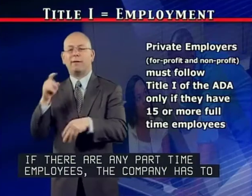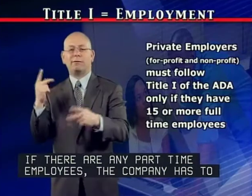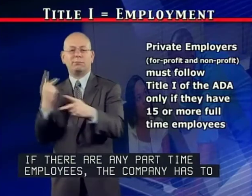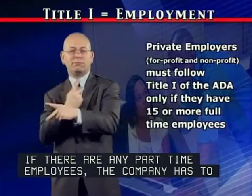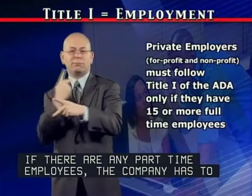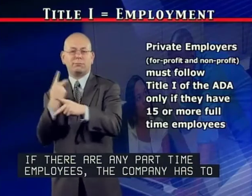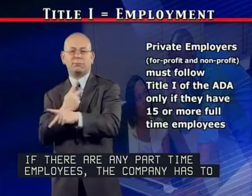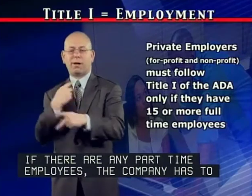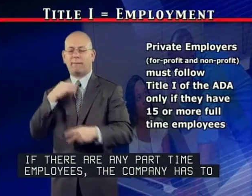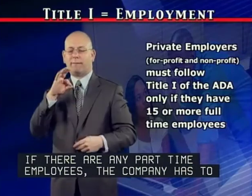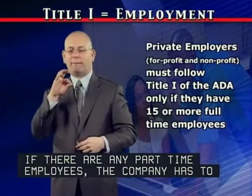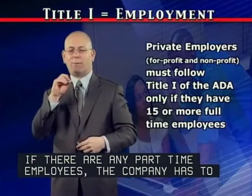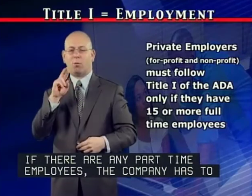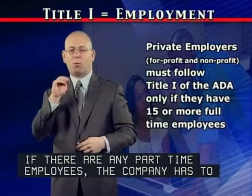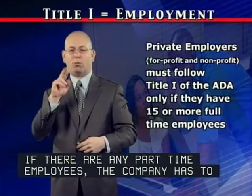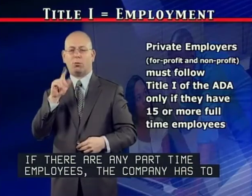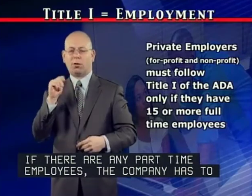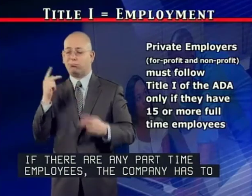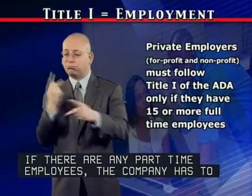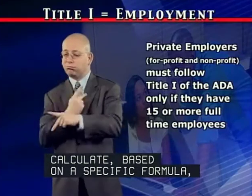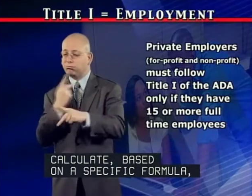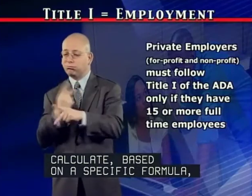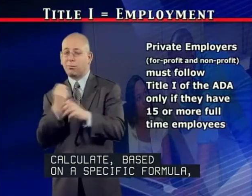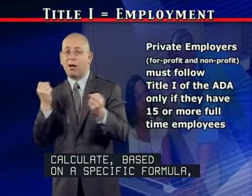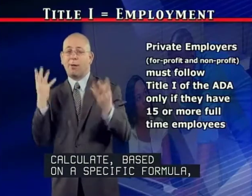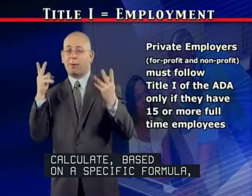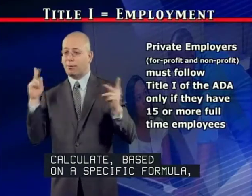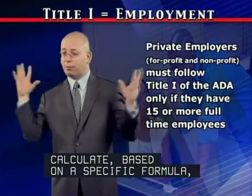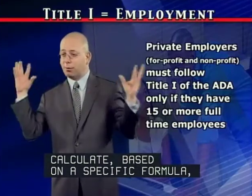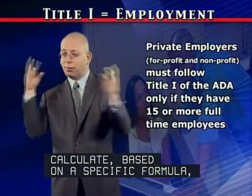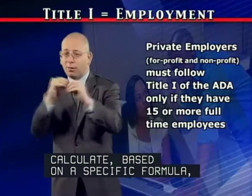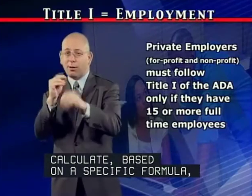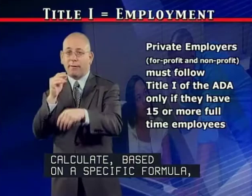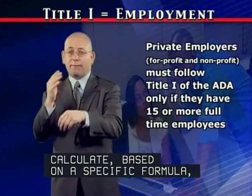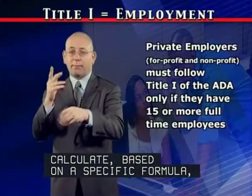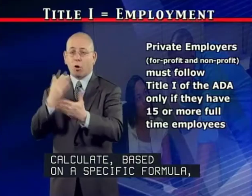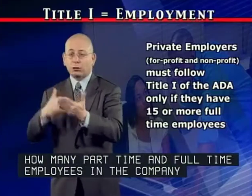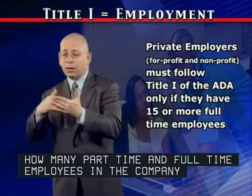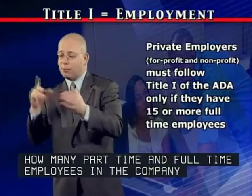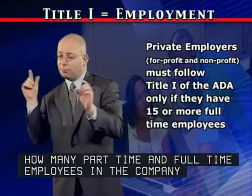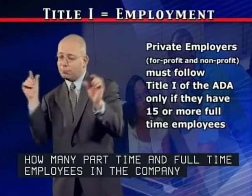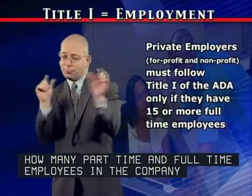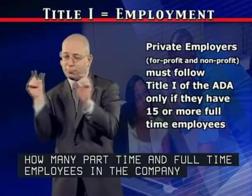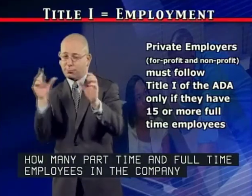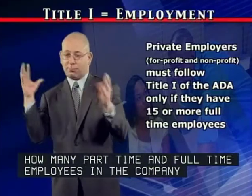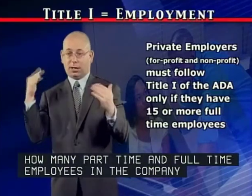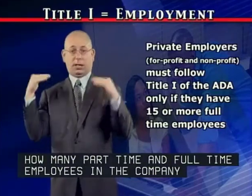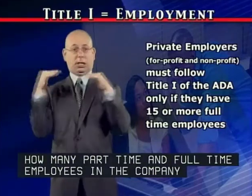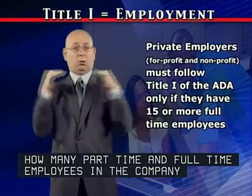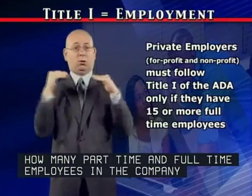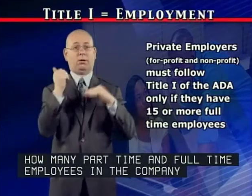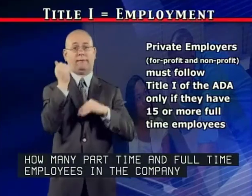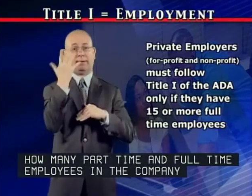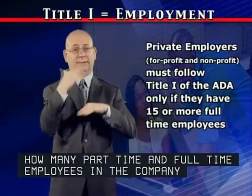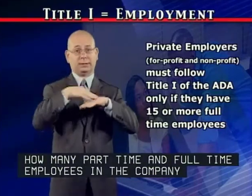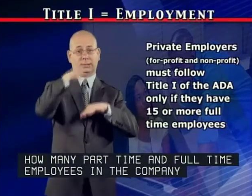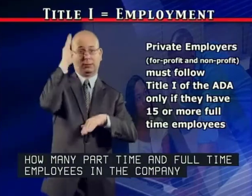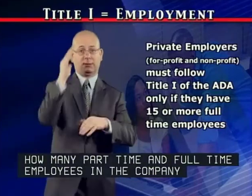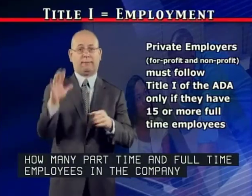any part-time employees, the company has to calculate, based on a specific formula, how many part-time and full-time employees in a